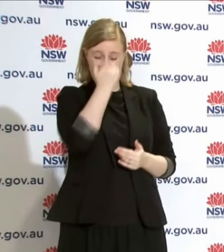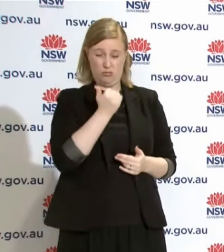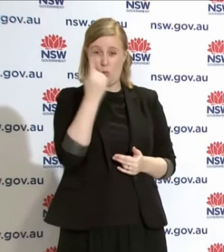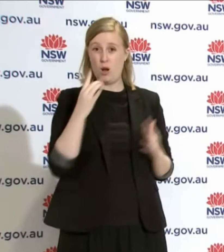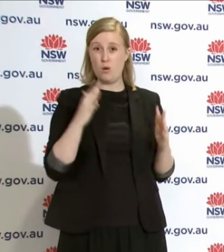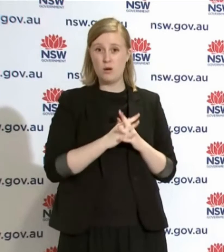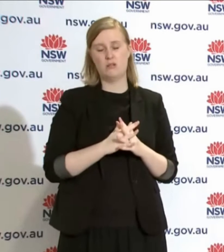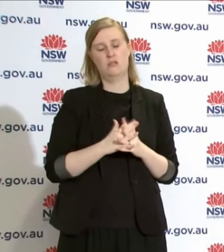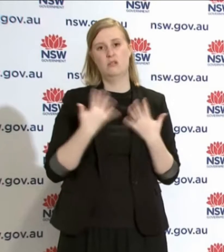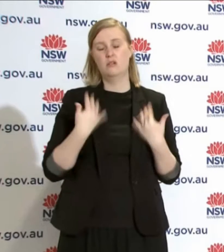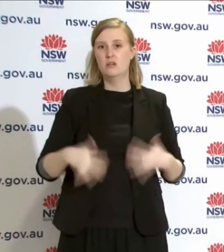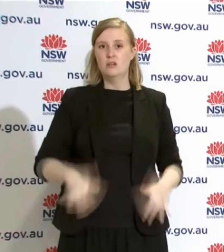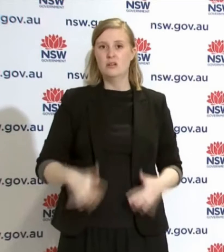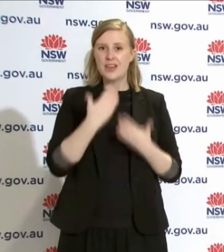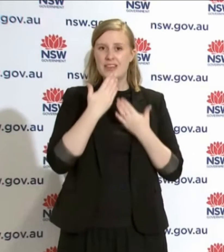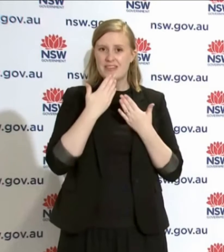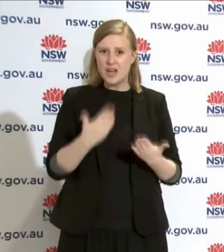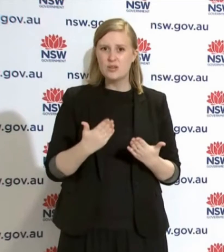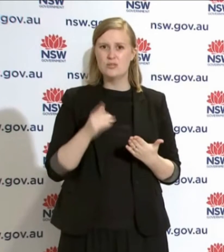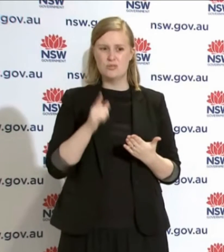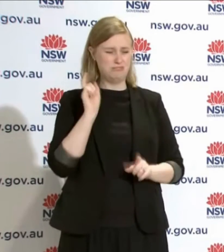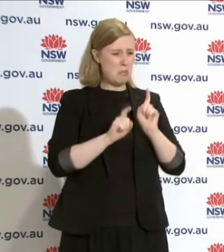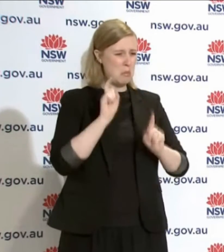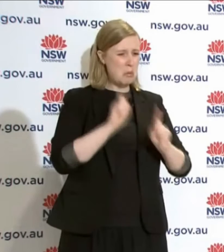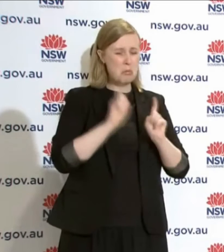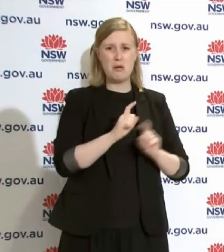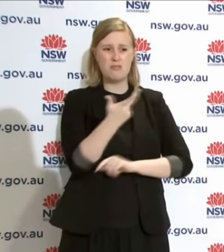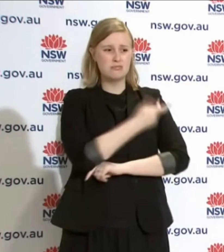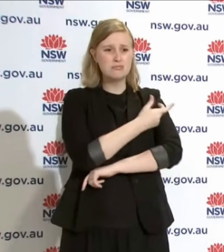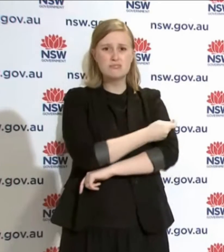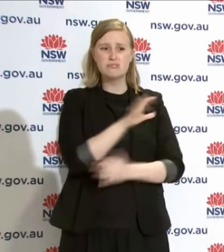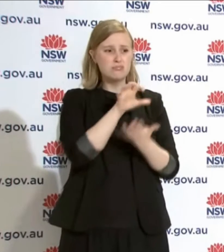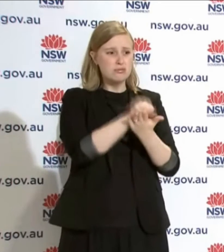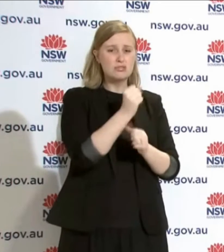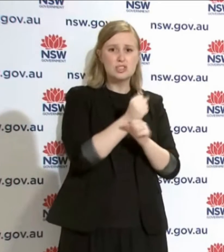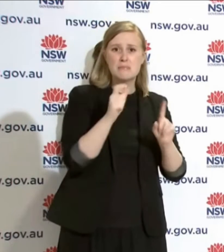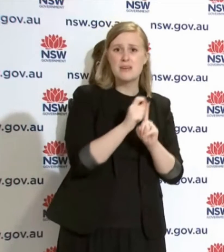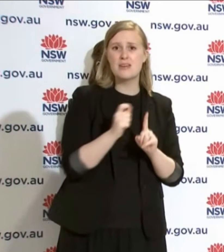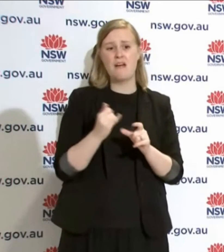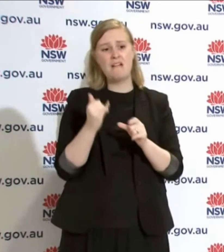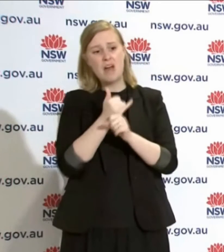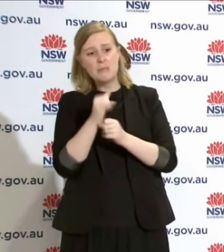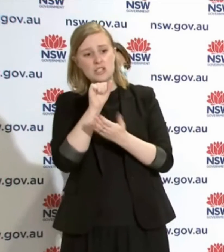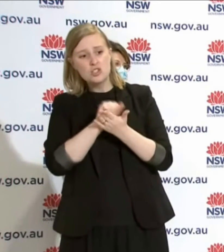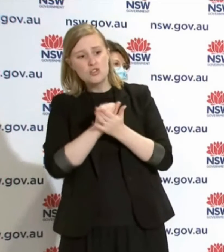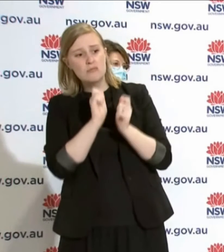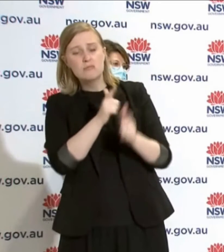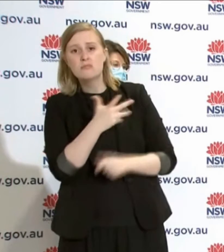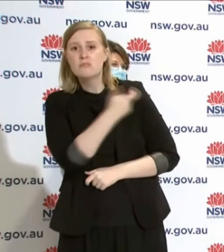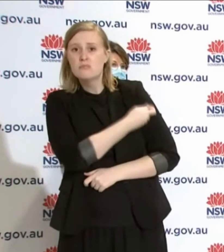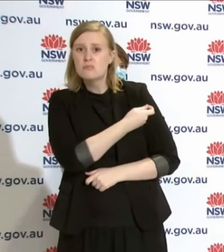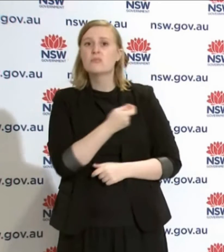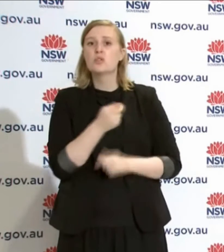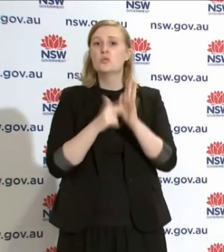on the vaccination program. We've got vaccination points, our GP network, our pharmacy network, and of course New South Wales